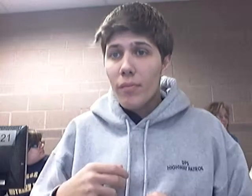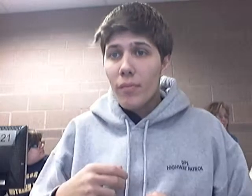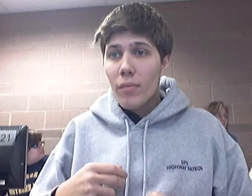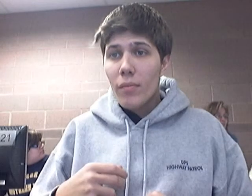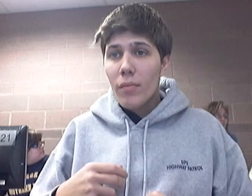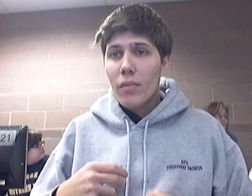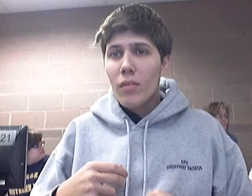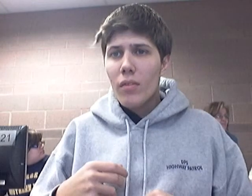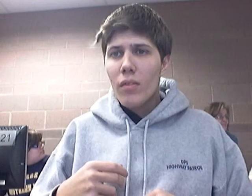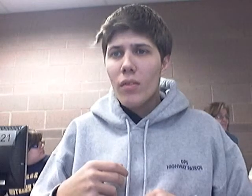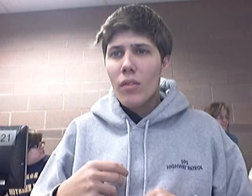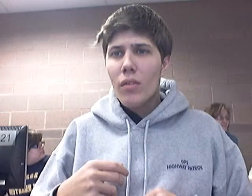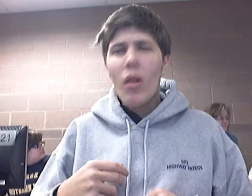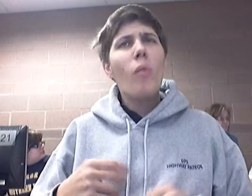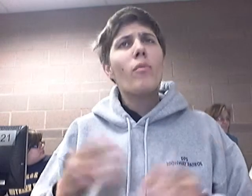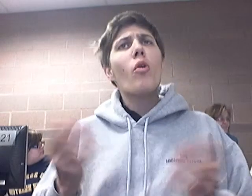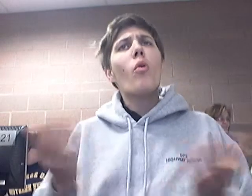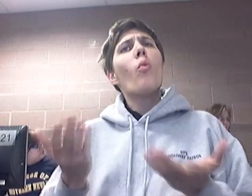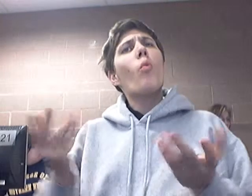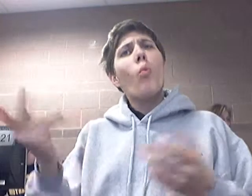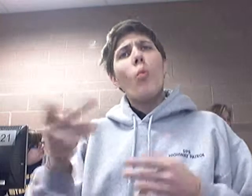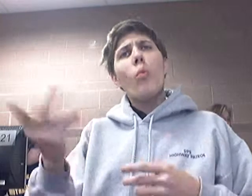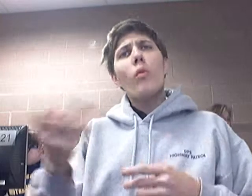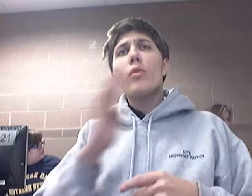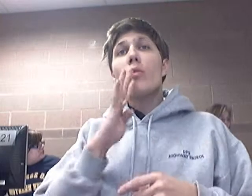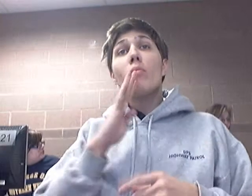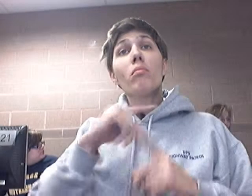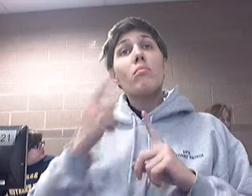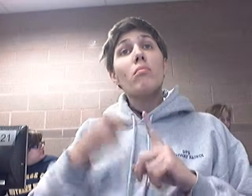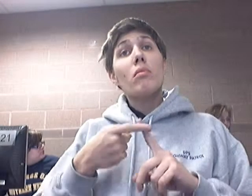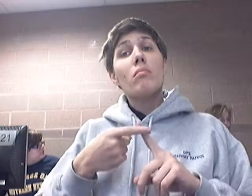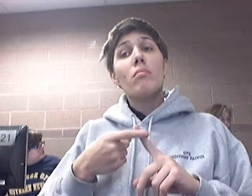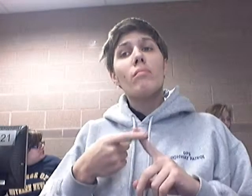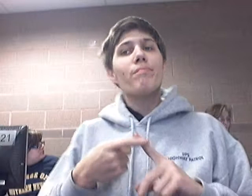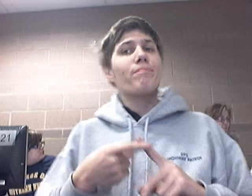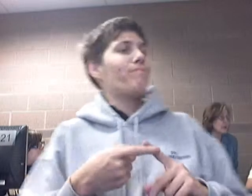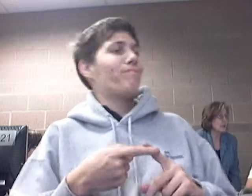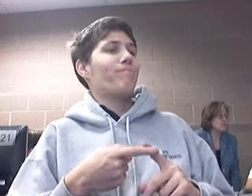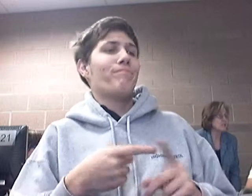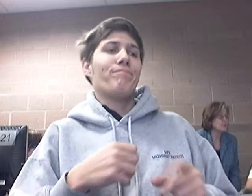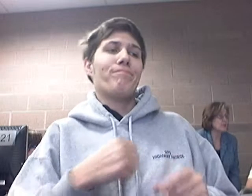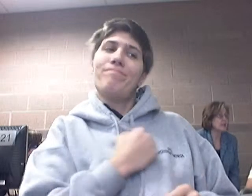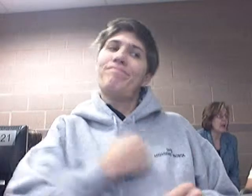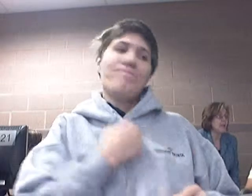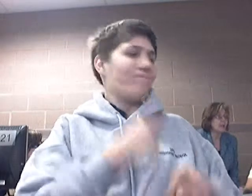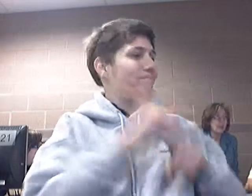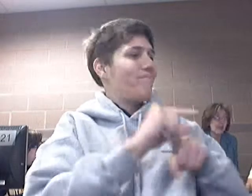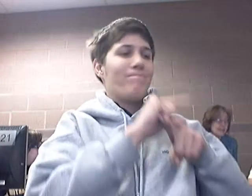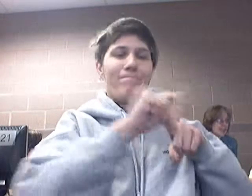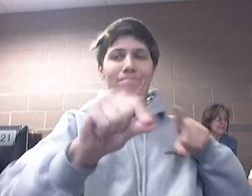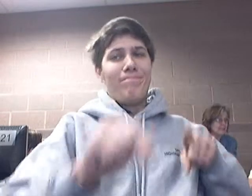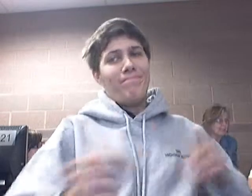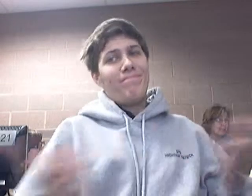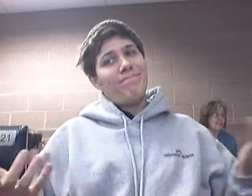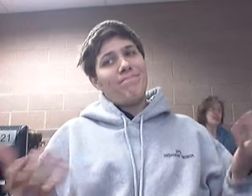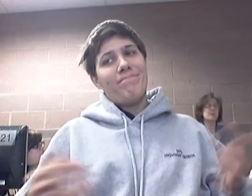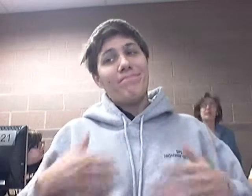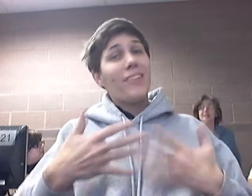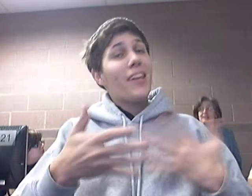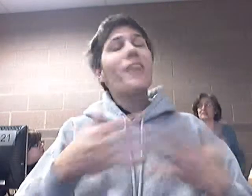to get the answers. Mm-hmm. And like the videos are hard. Yeah, is why I don't assign them. Yeah. But I ask you to